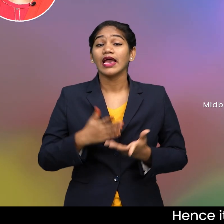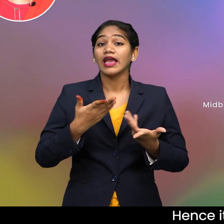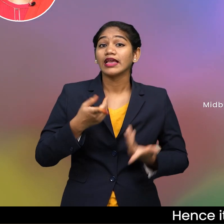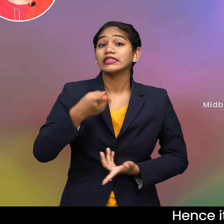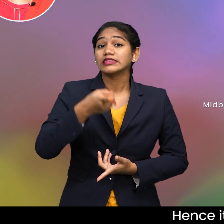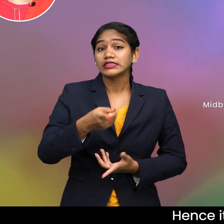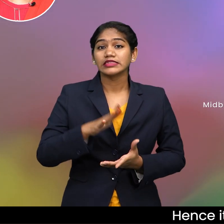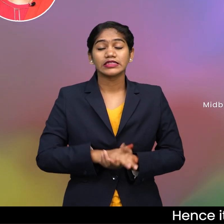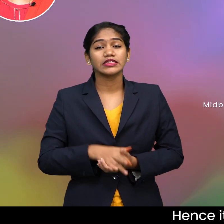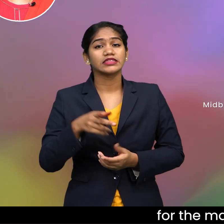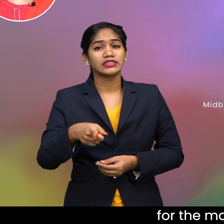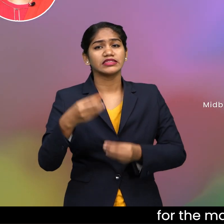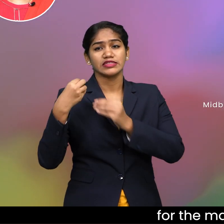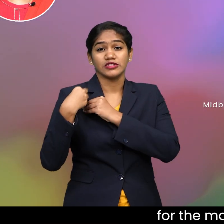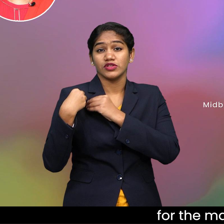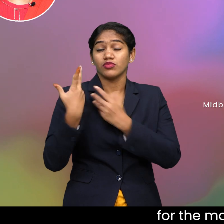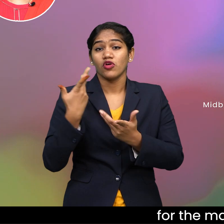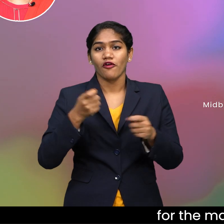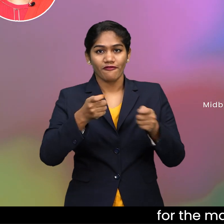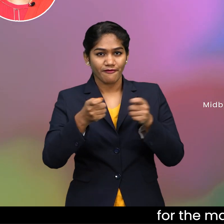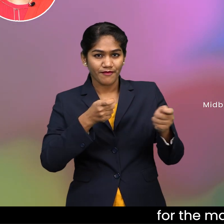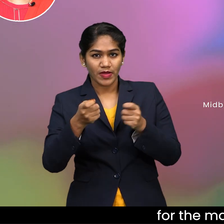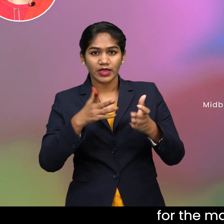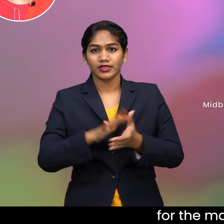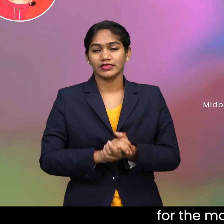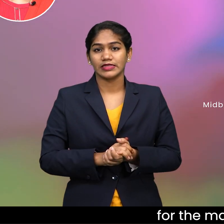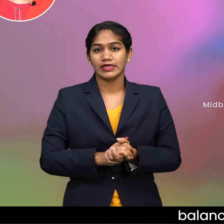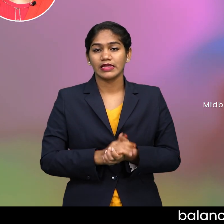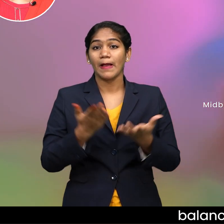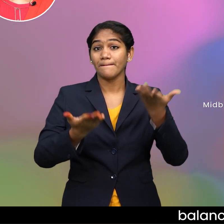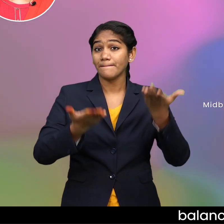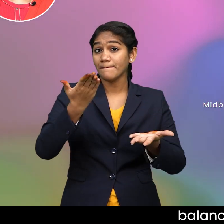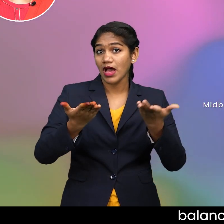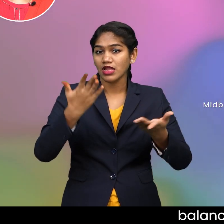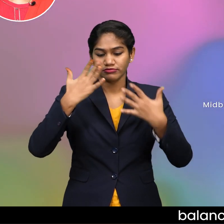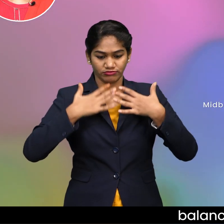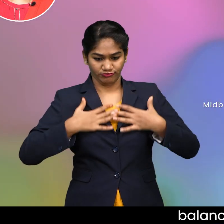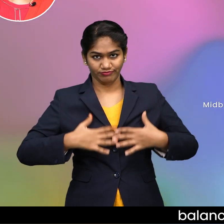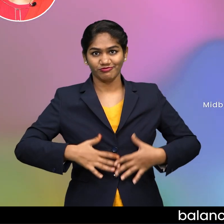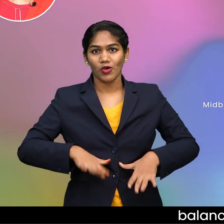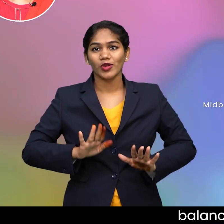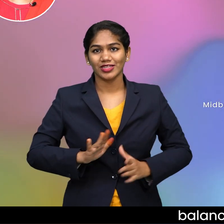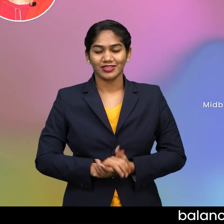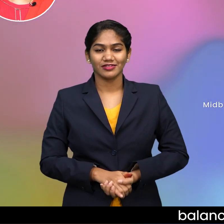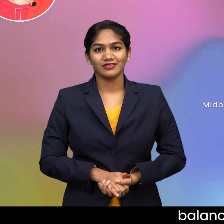Hence, it is responsible for the maintenance of the balance of the body.